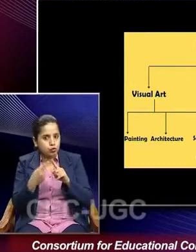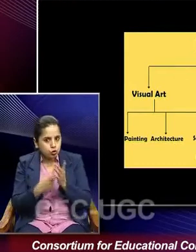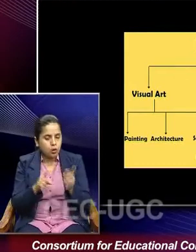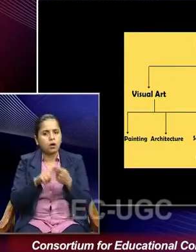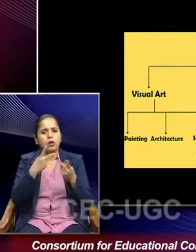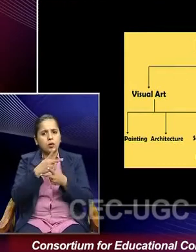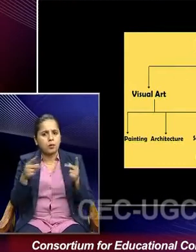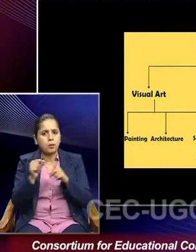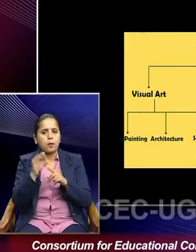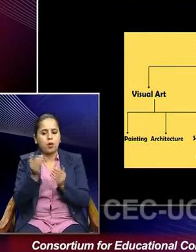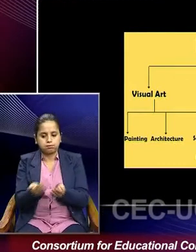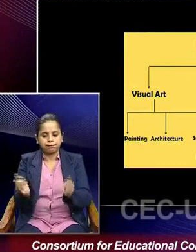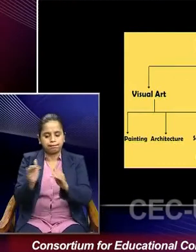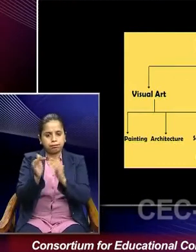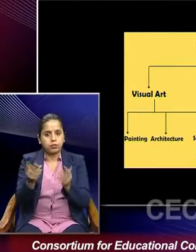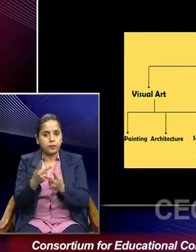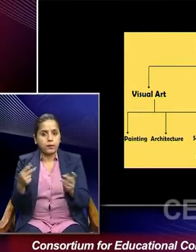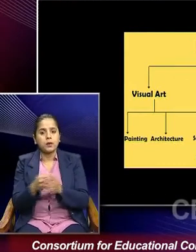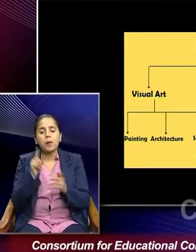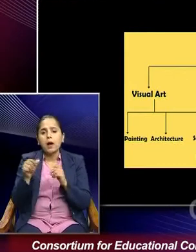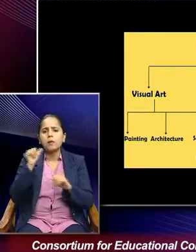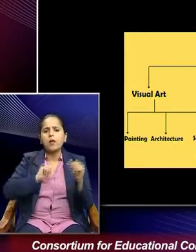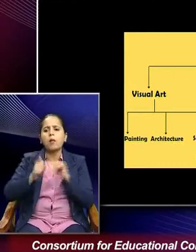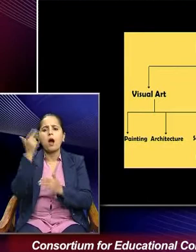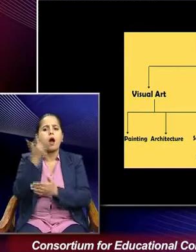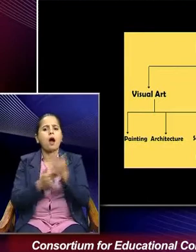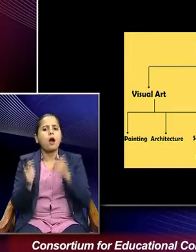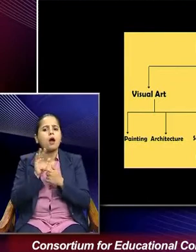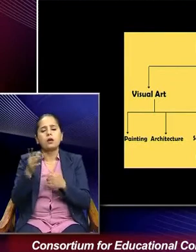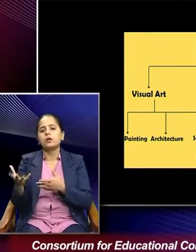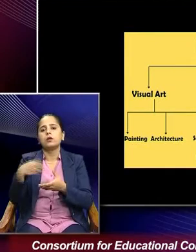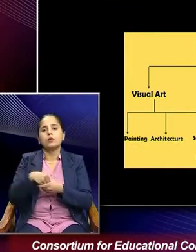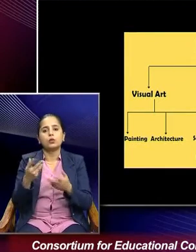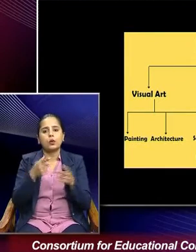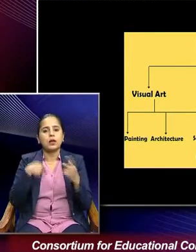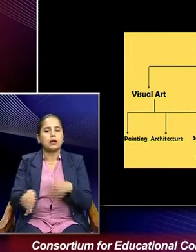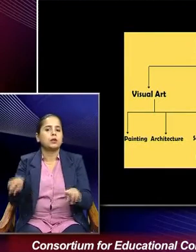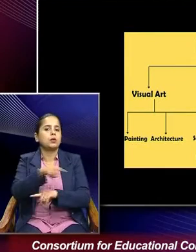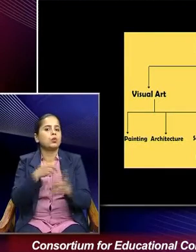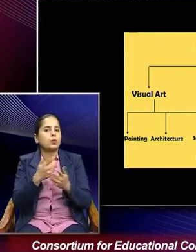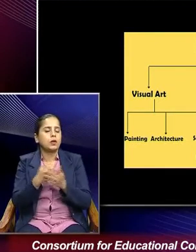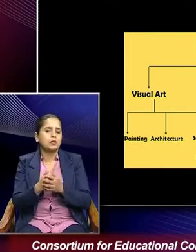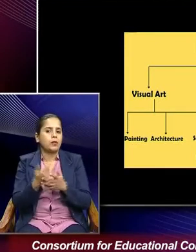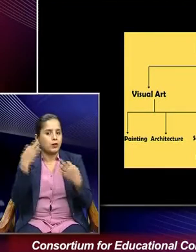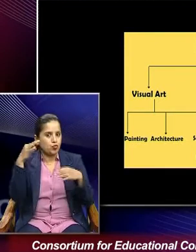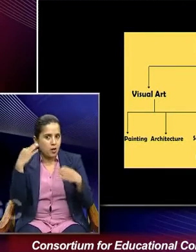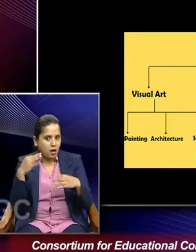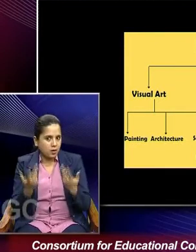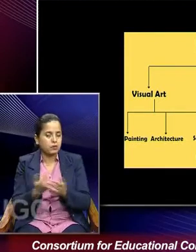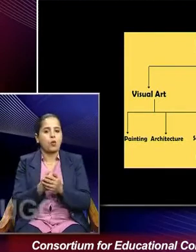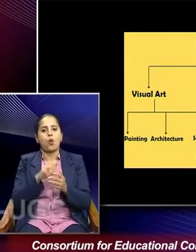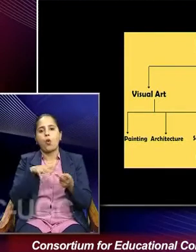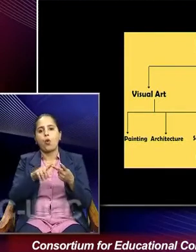etc., while the category of performing art would include dance, as well as different forms